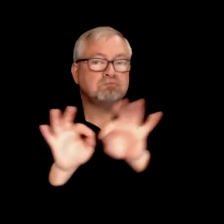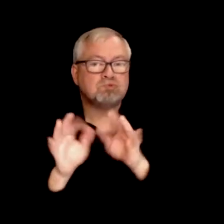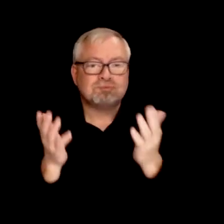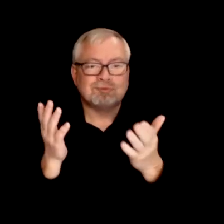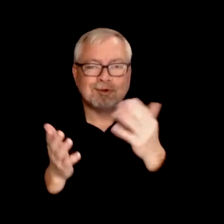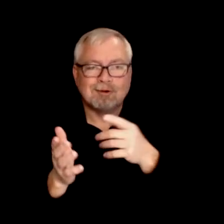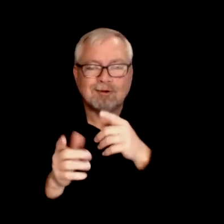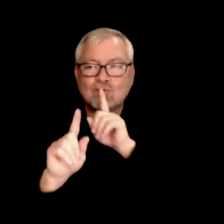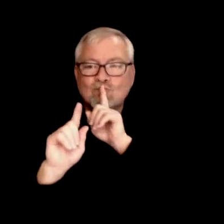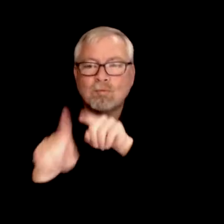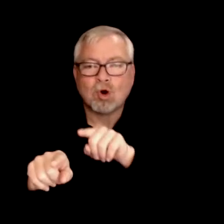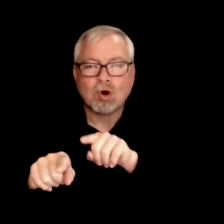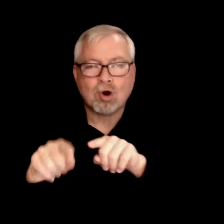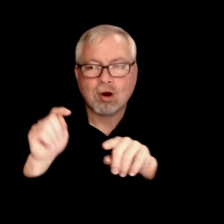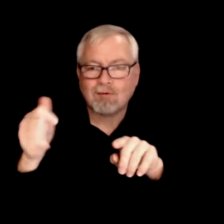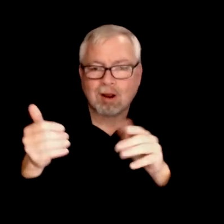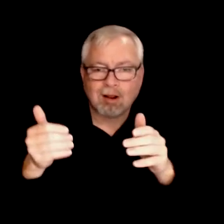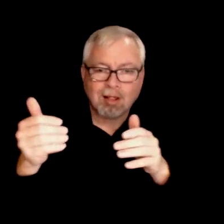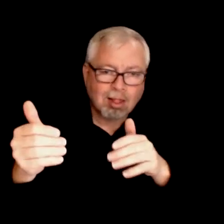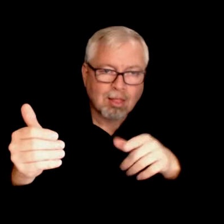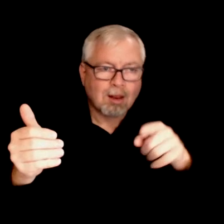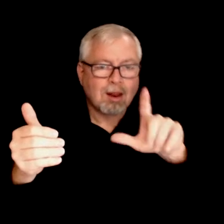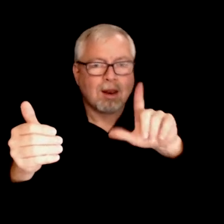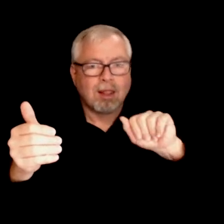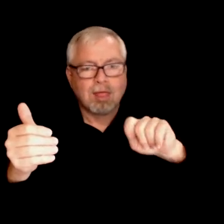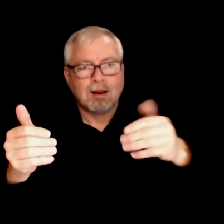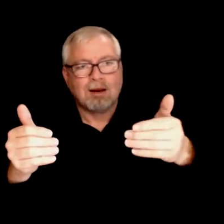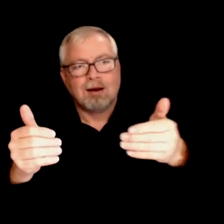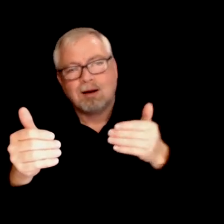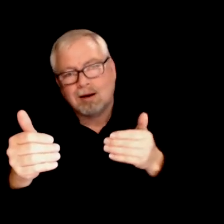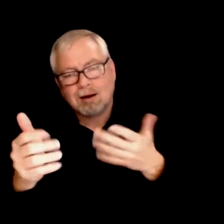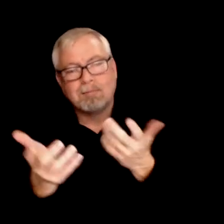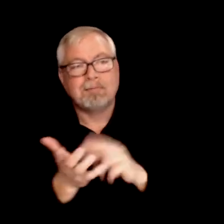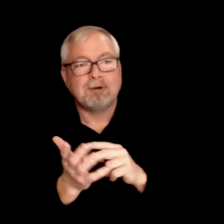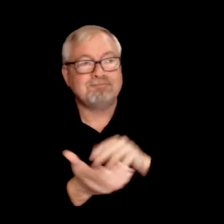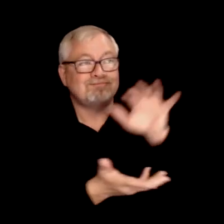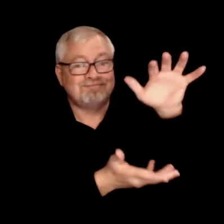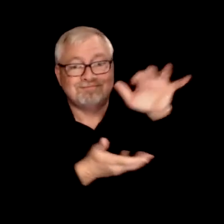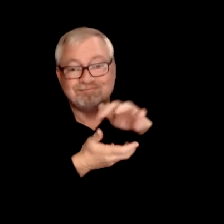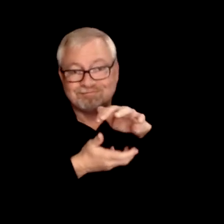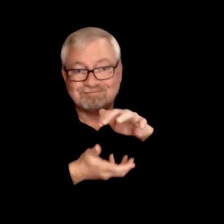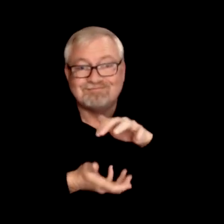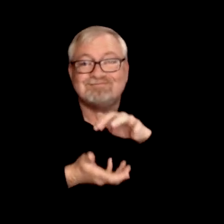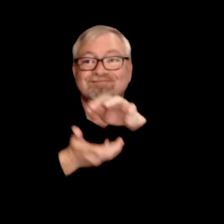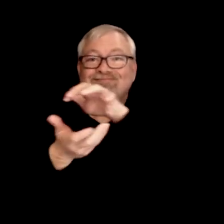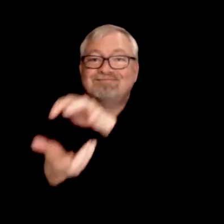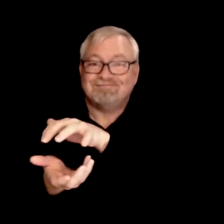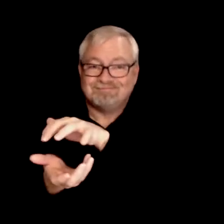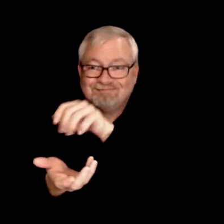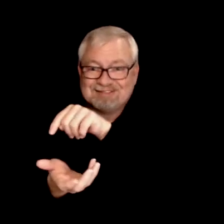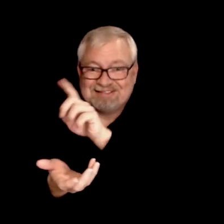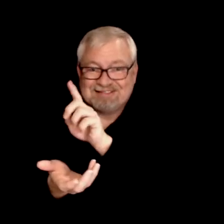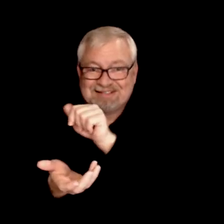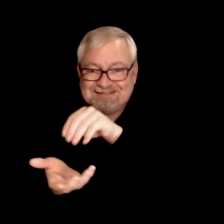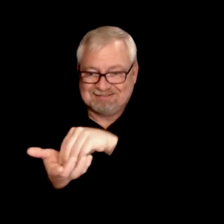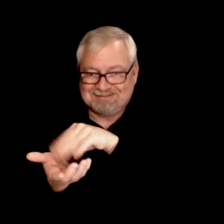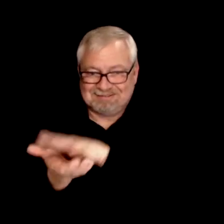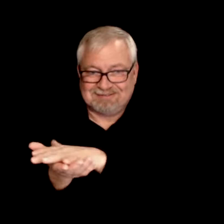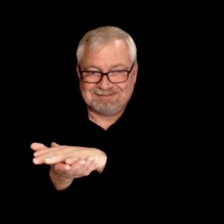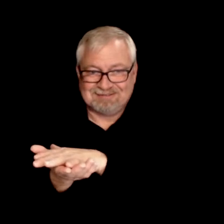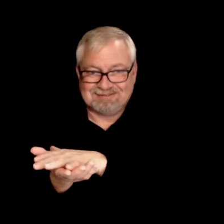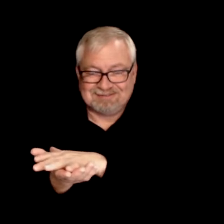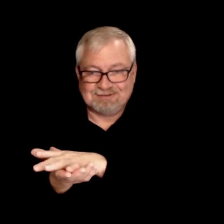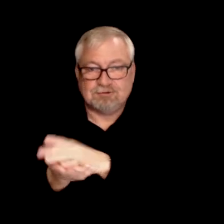vaccine allocated to Minnesota, as can be seen with the distribution data, you'll see that the administration data seems